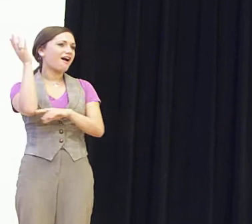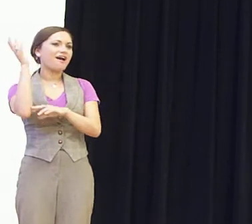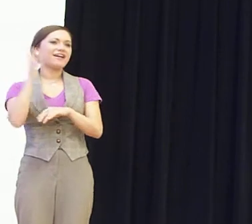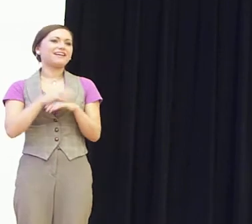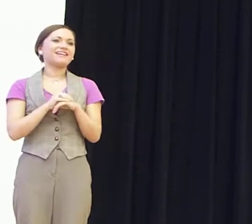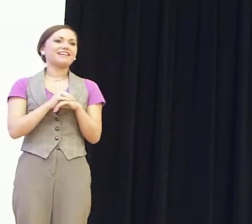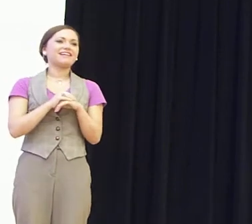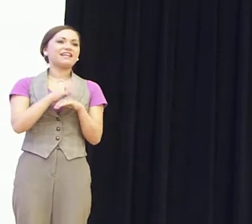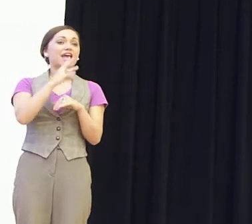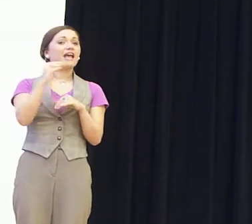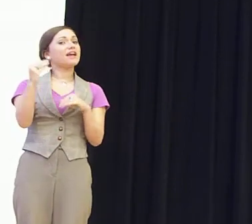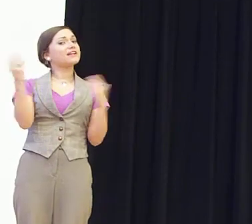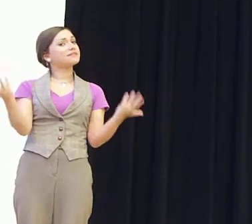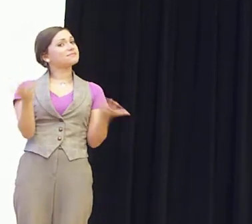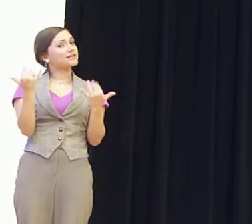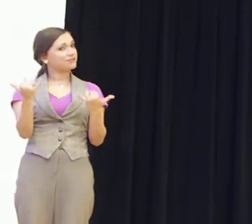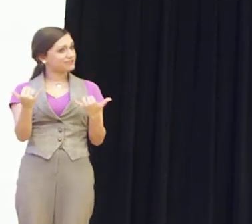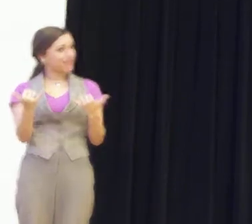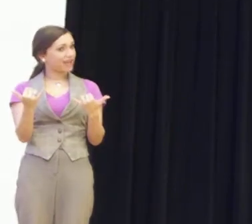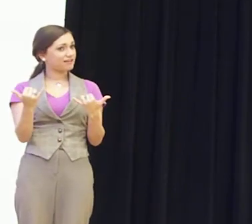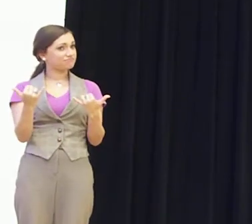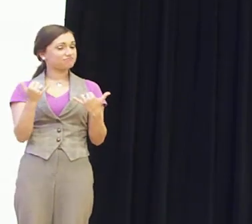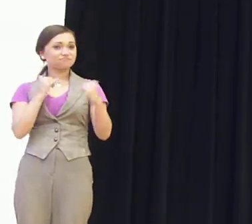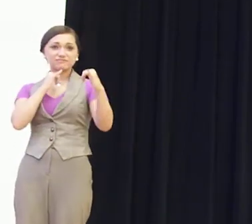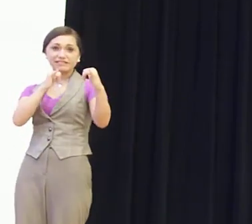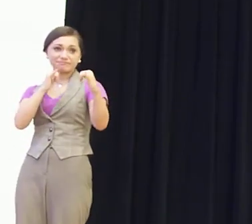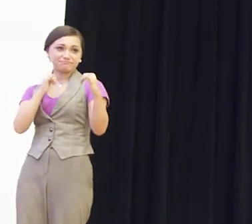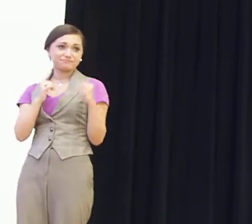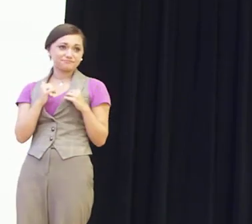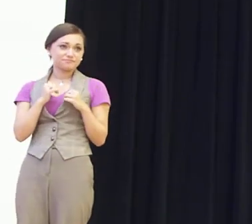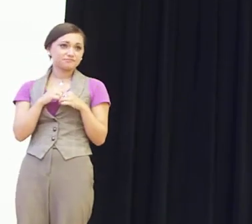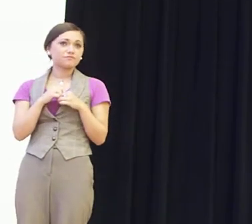And I'm here today, as you are, to